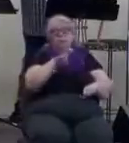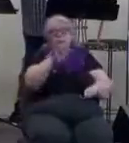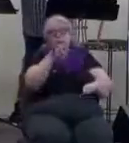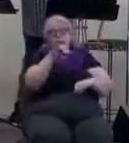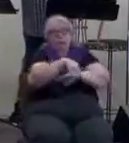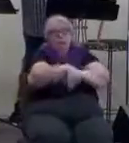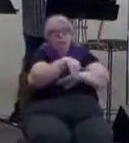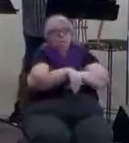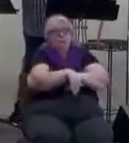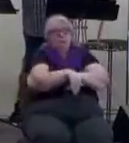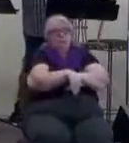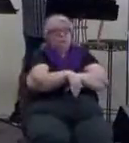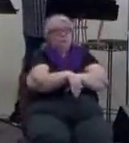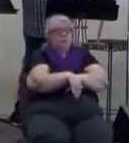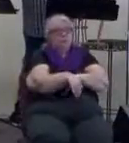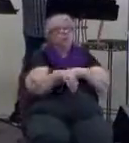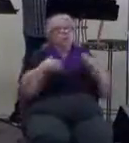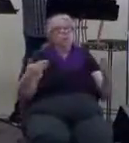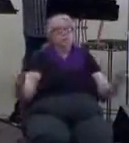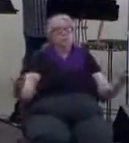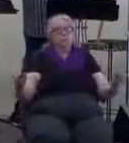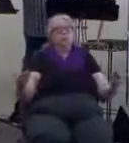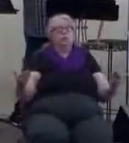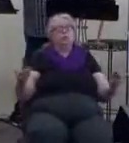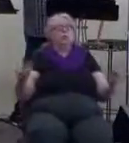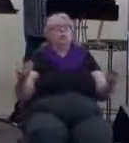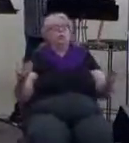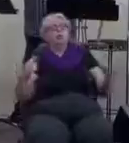know what he's wanting you to do, what he's calling you to.